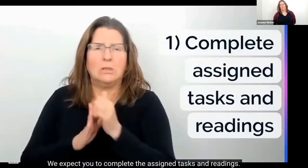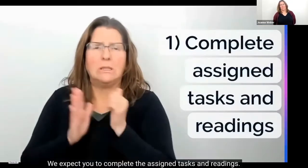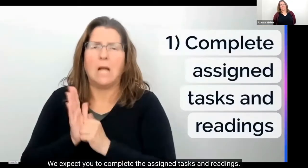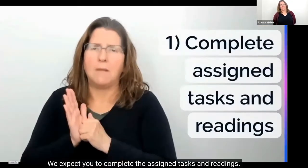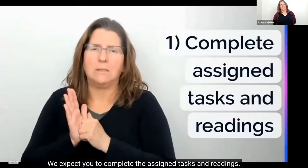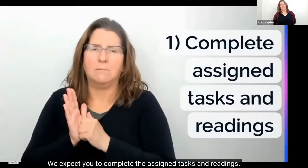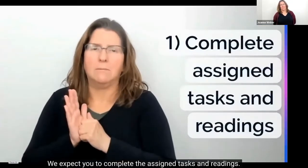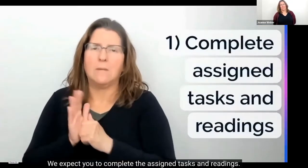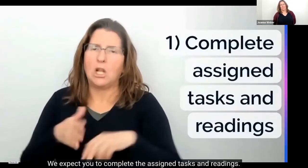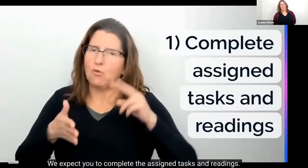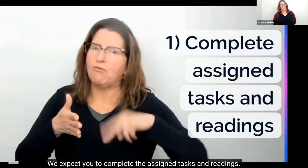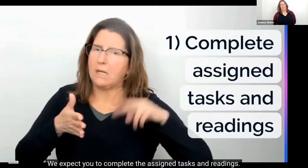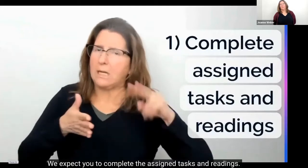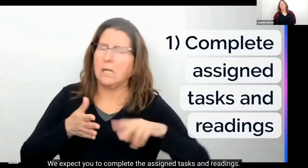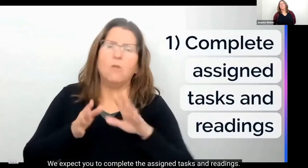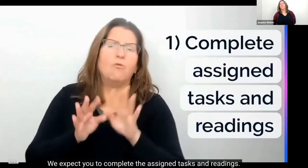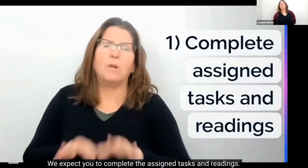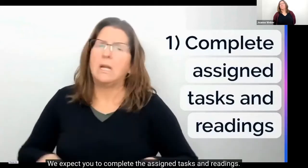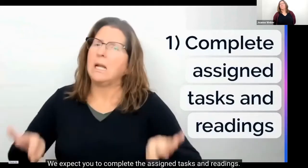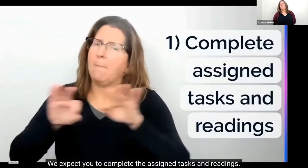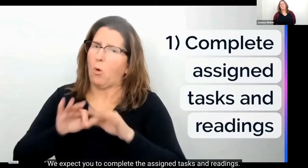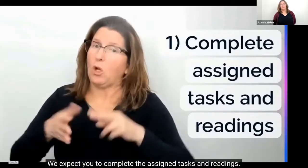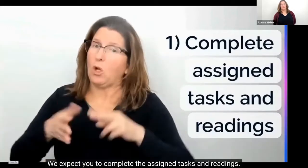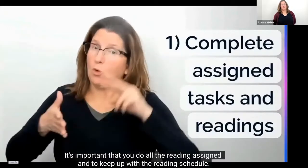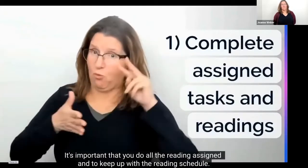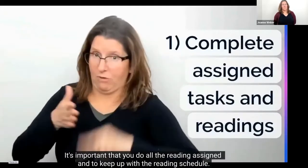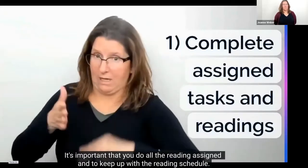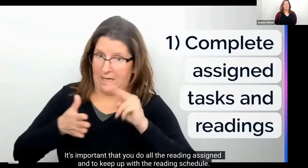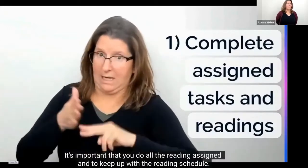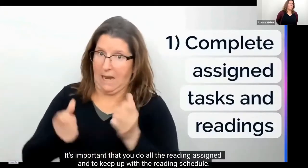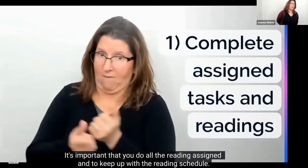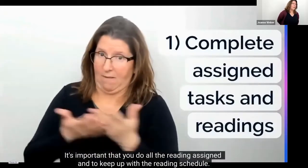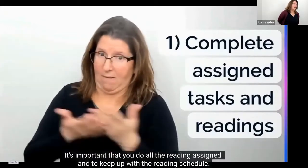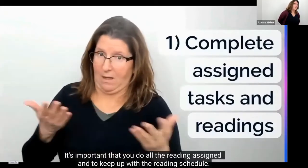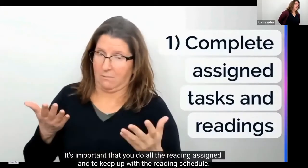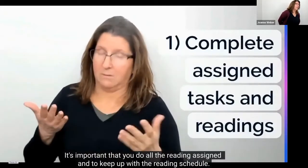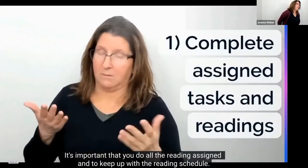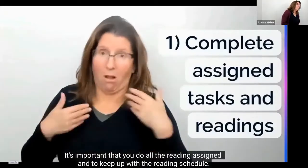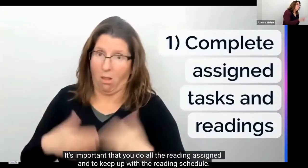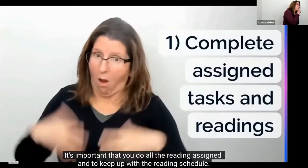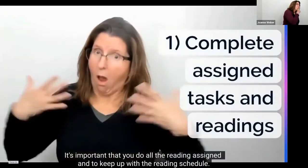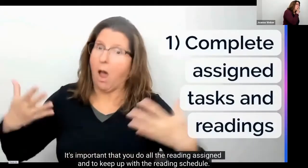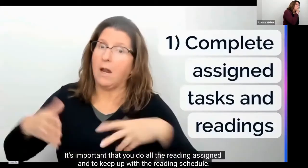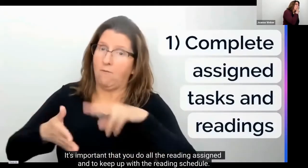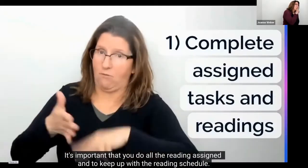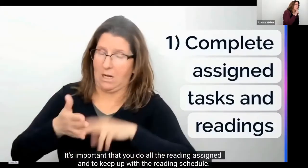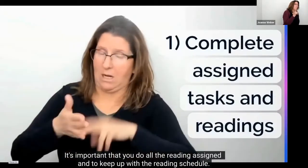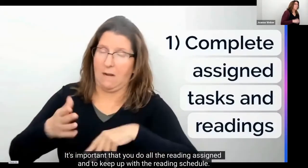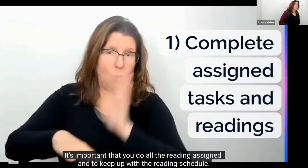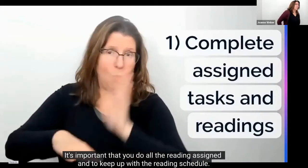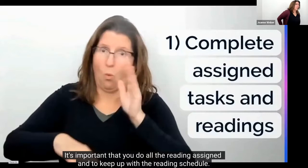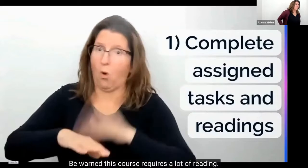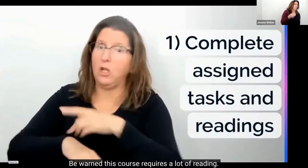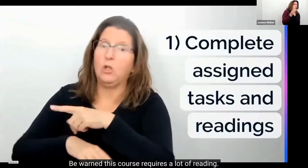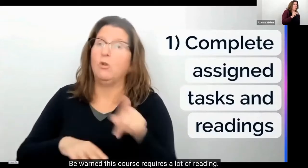We expect you to complete the assigned tasks and readings. It's important that you do all the reading assigned and to